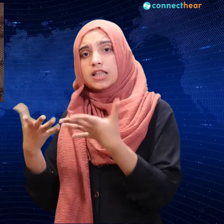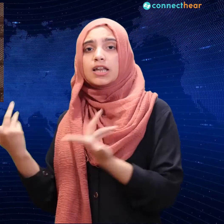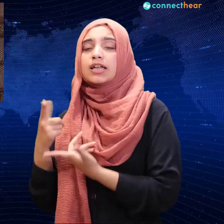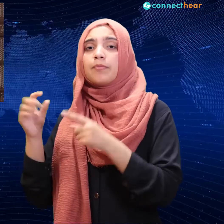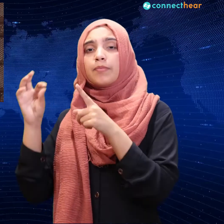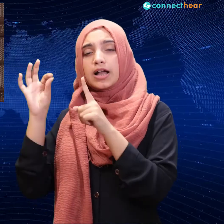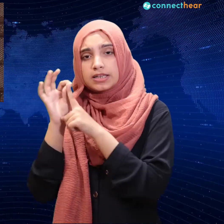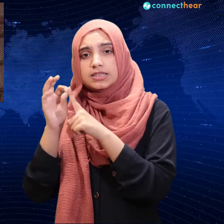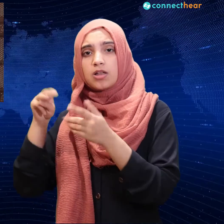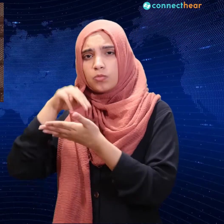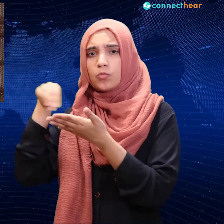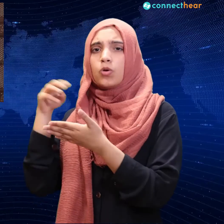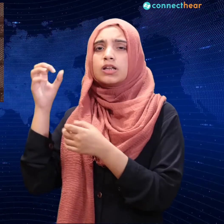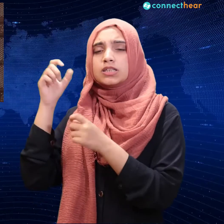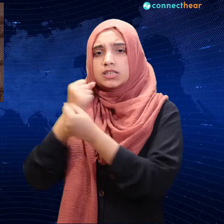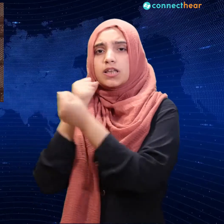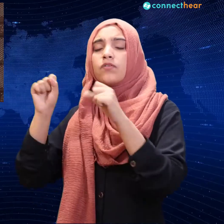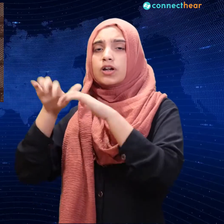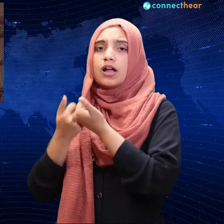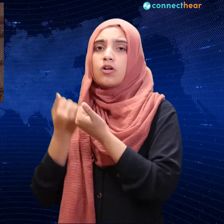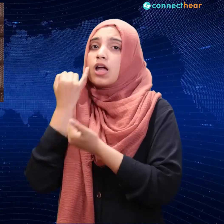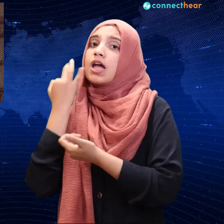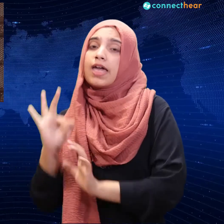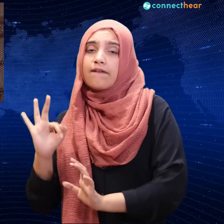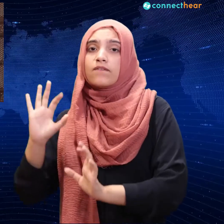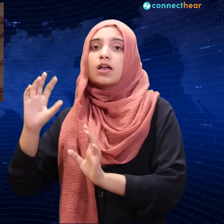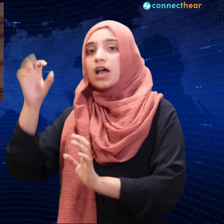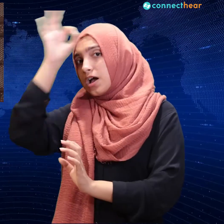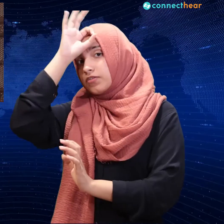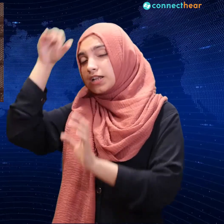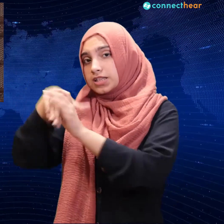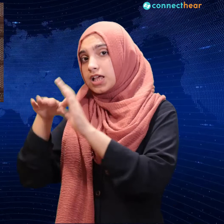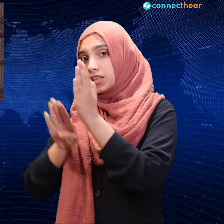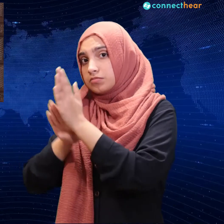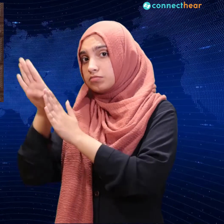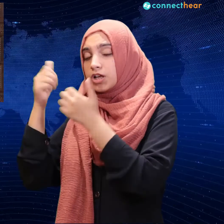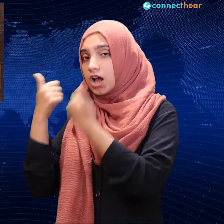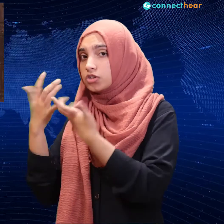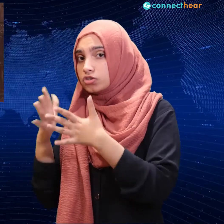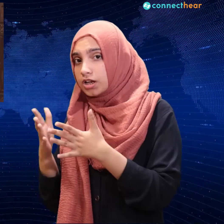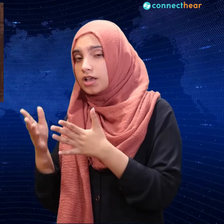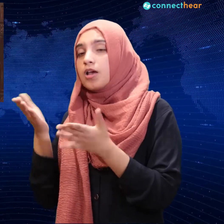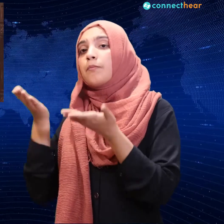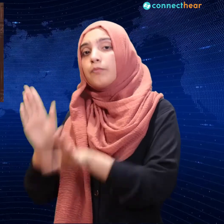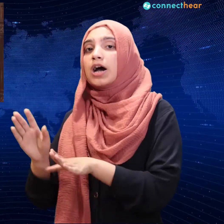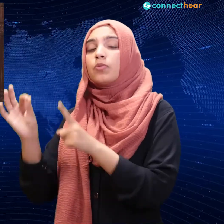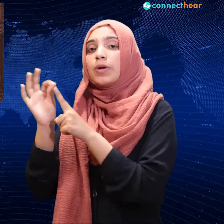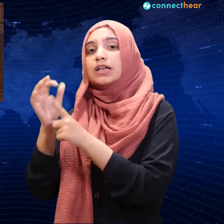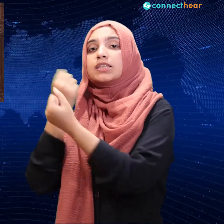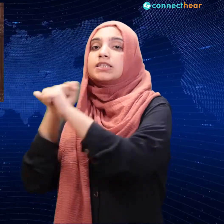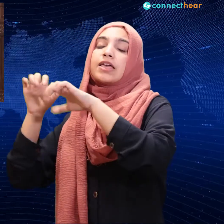security if the situation in Afghanistan doesn't improve. So explain what you believe